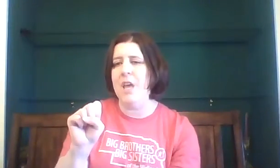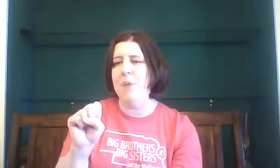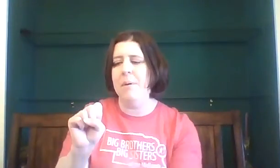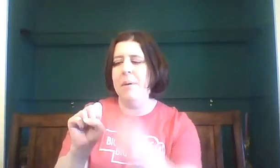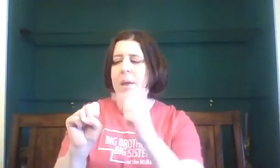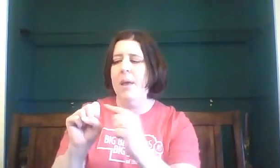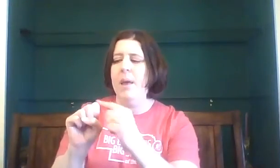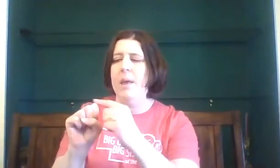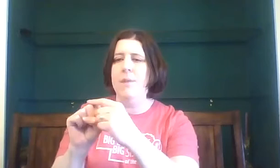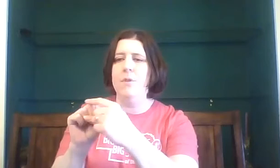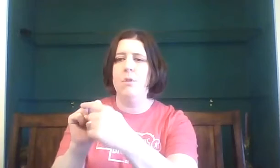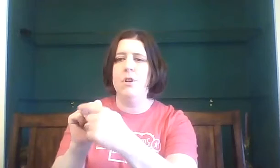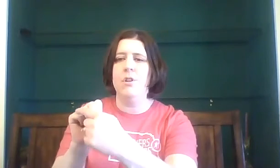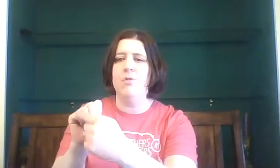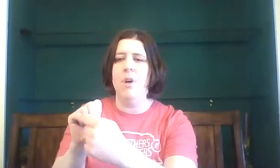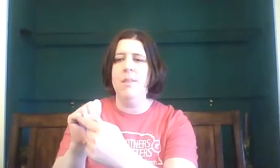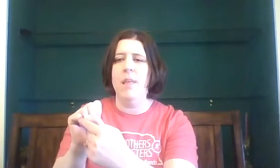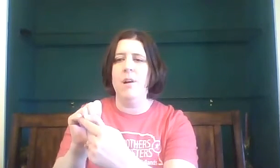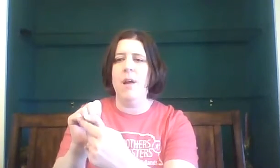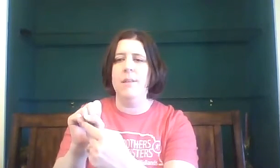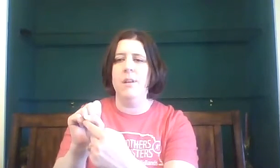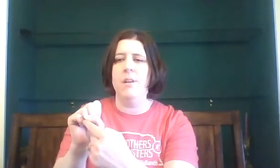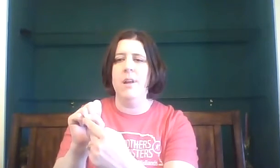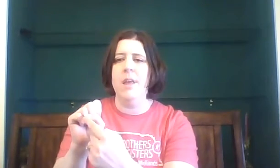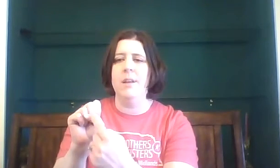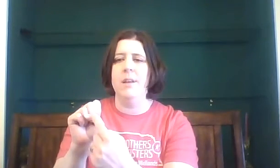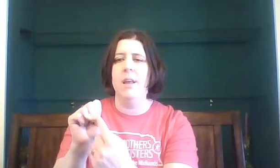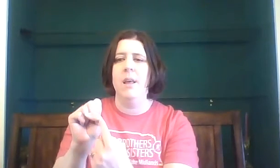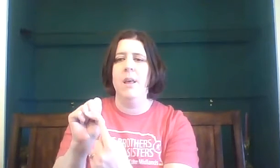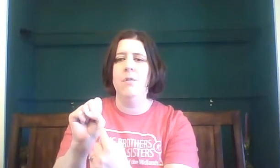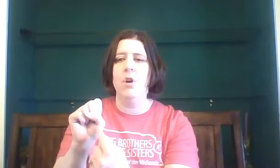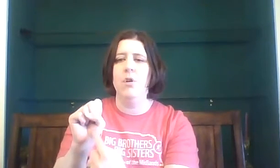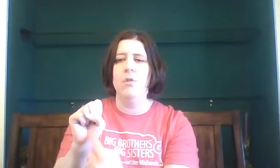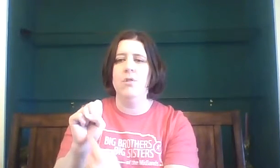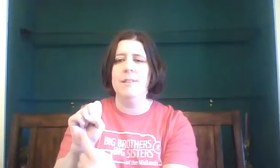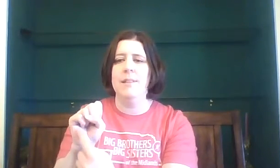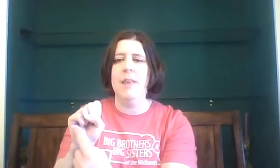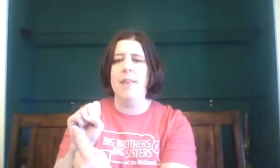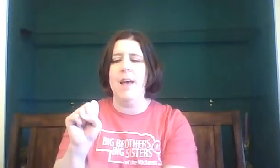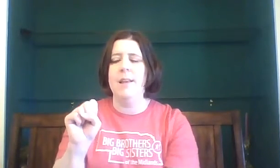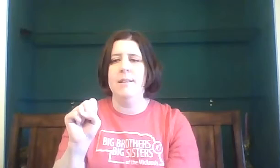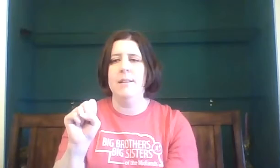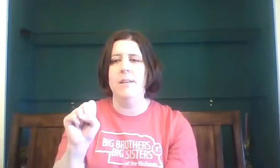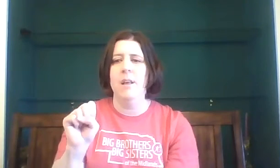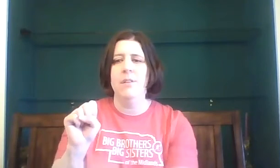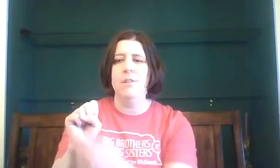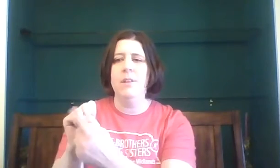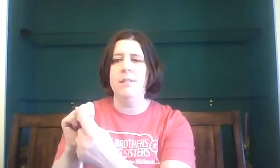shape, and if you were to draw the letter S on your hand, it would go just like that. So this kind